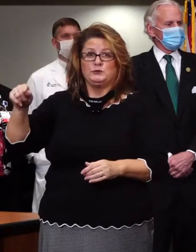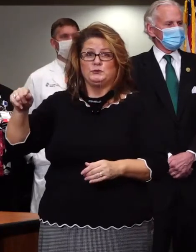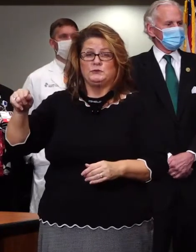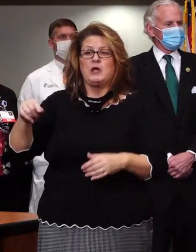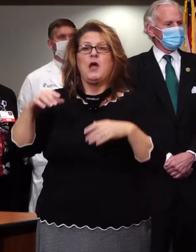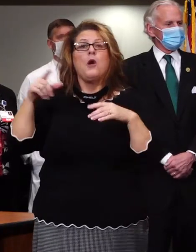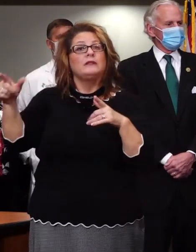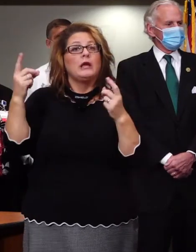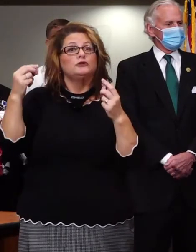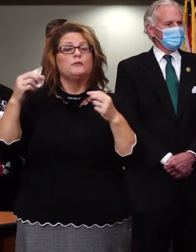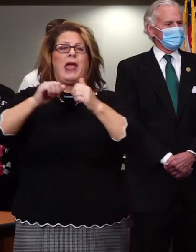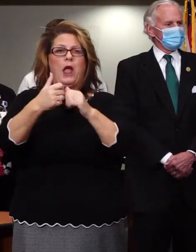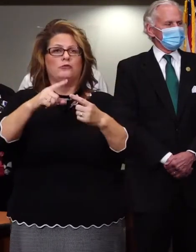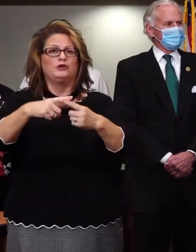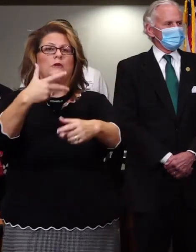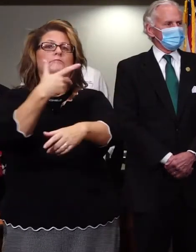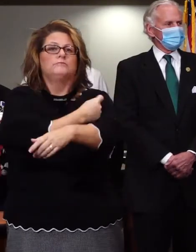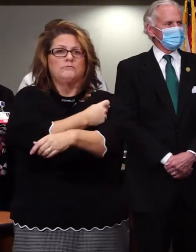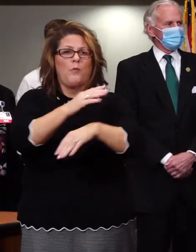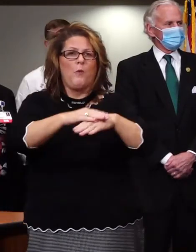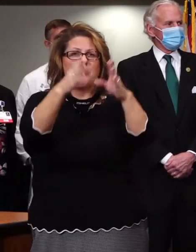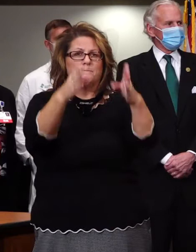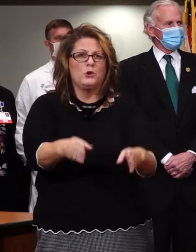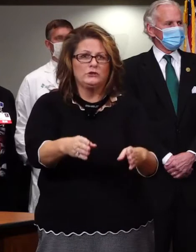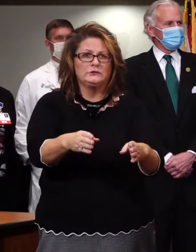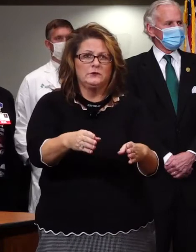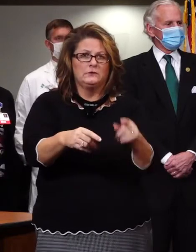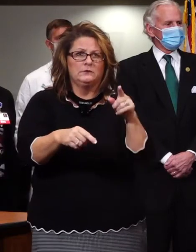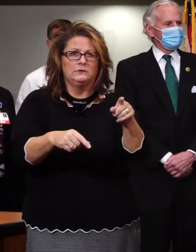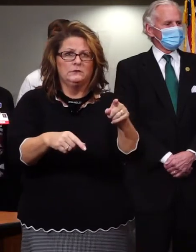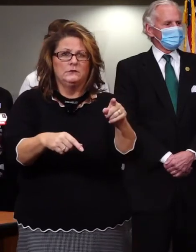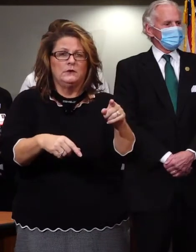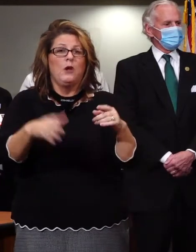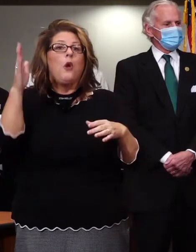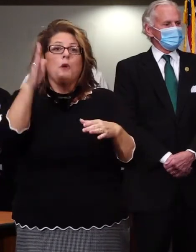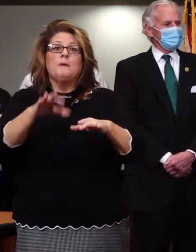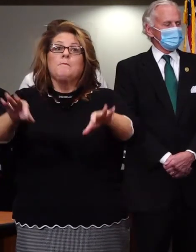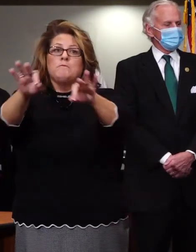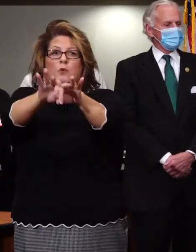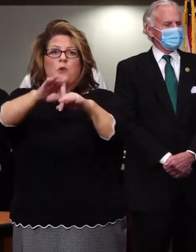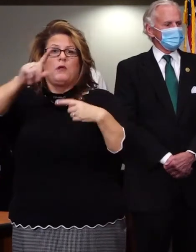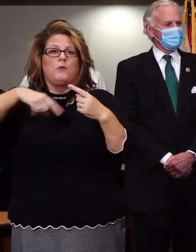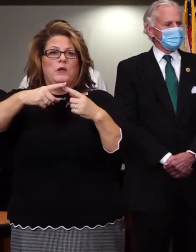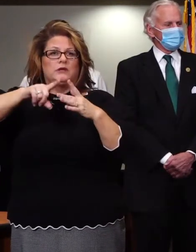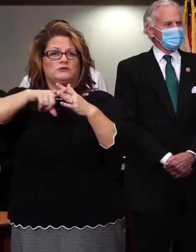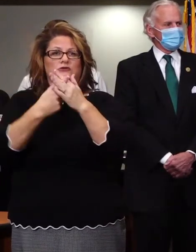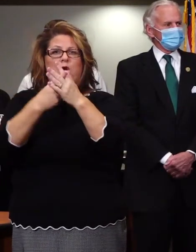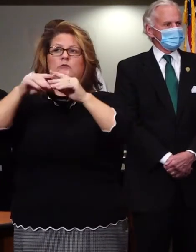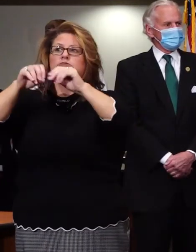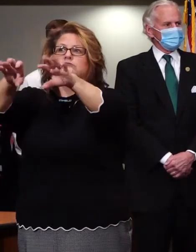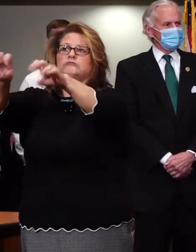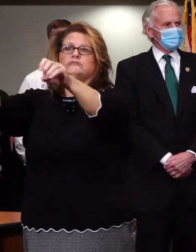administer the vaccines, especially as vaccines become more widely available for the general public. Any provider who would